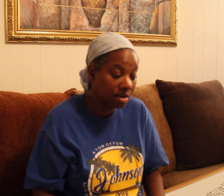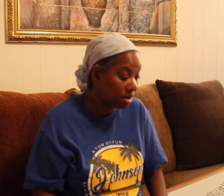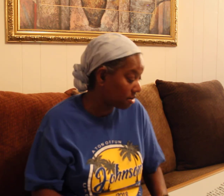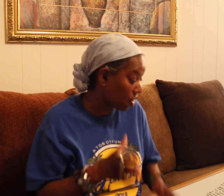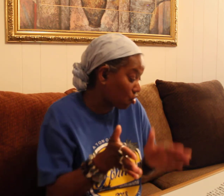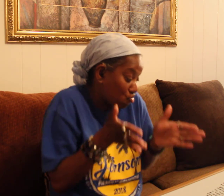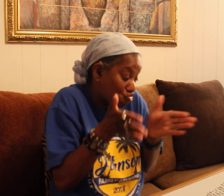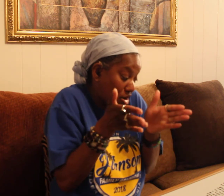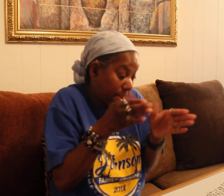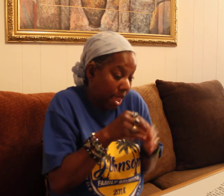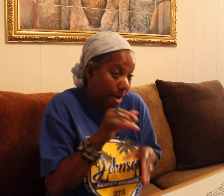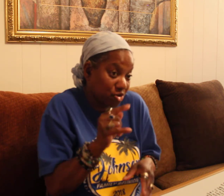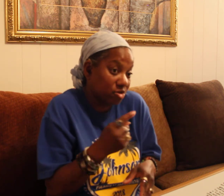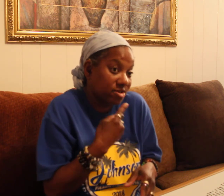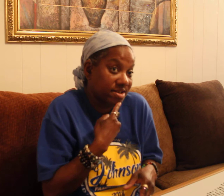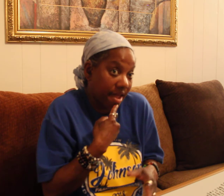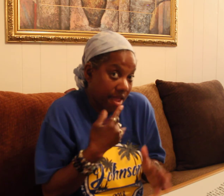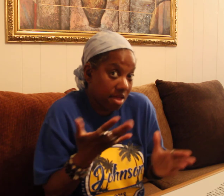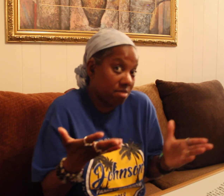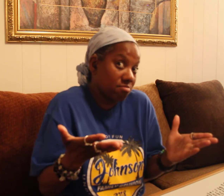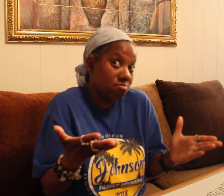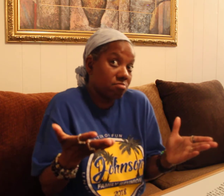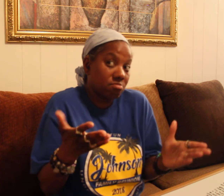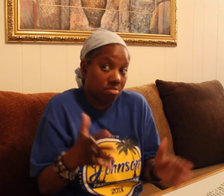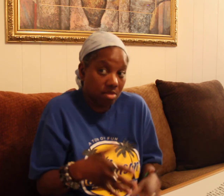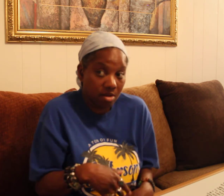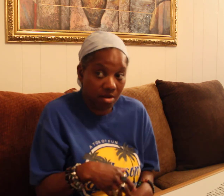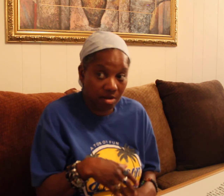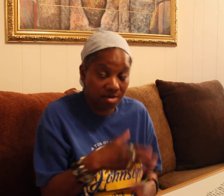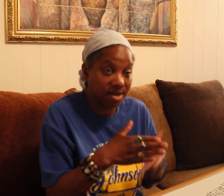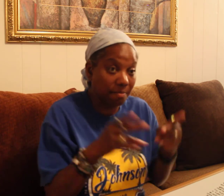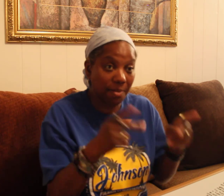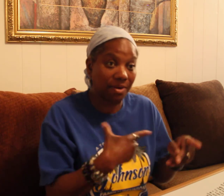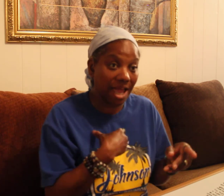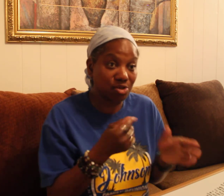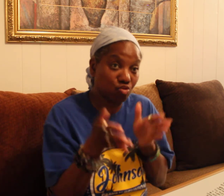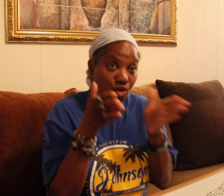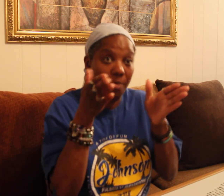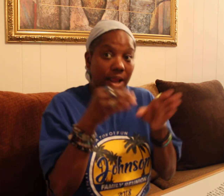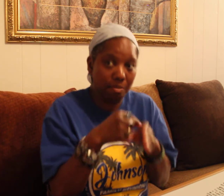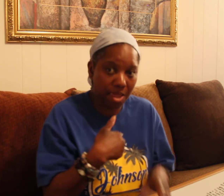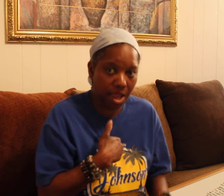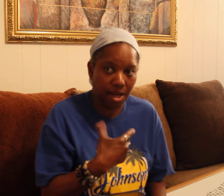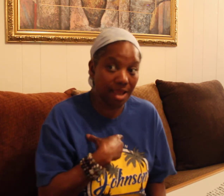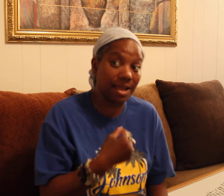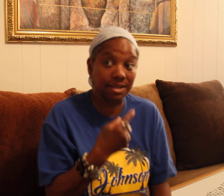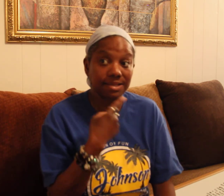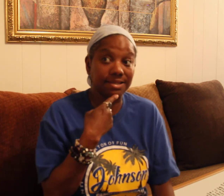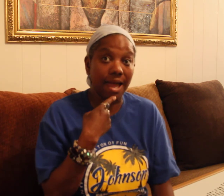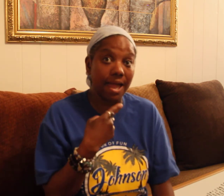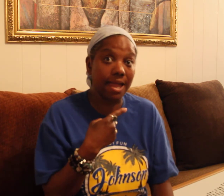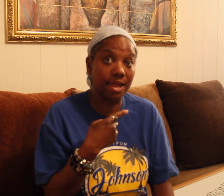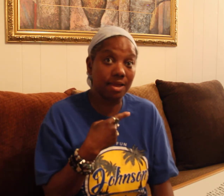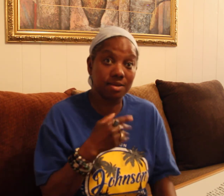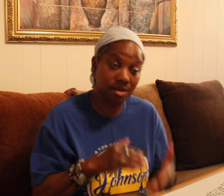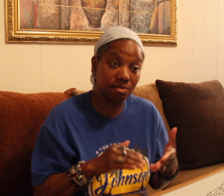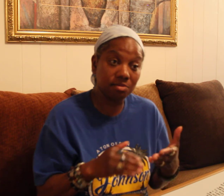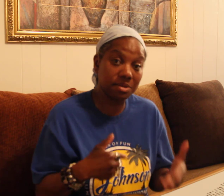I'm not going to rub it in, I'm just going to say some people like to rub it in me, and I like to say, excuse me?